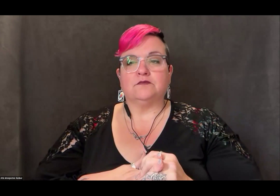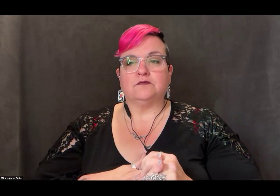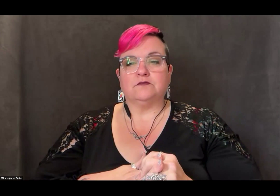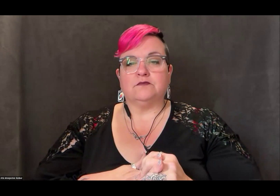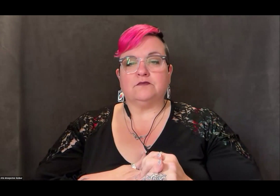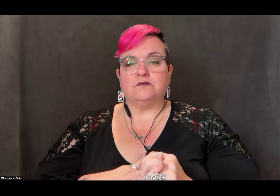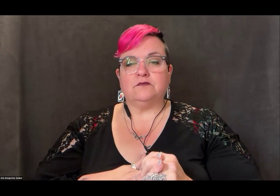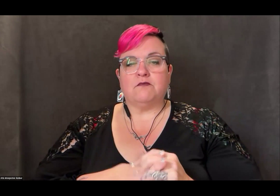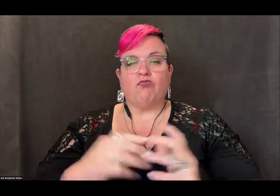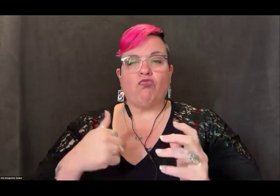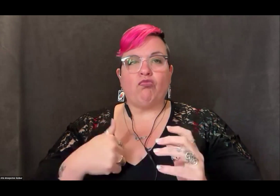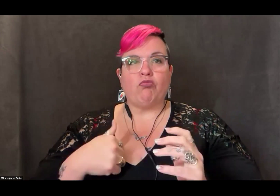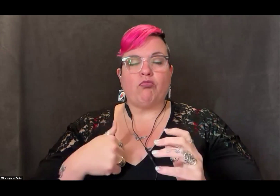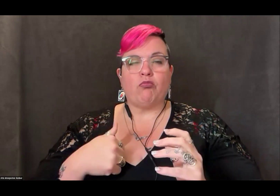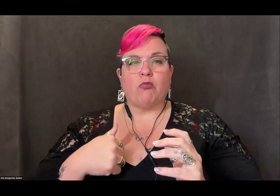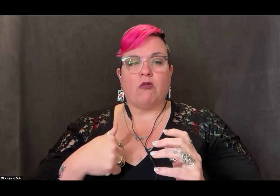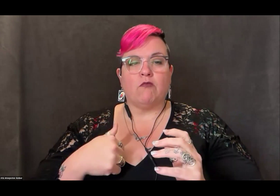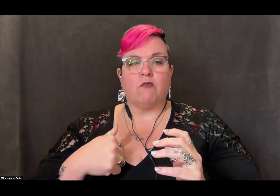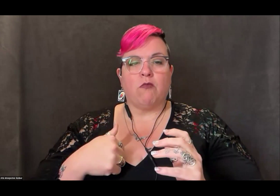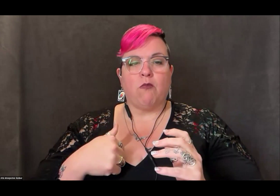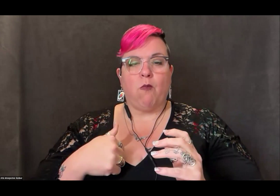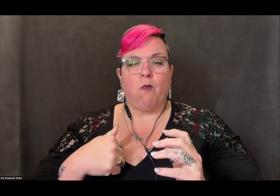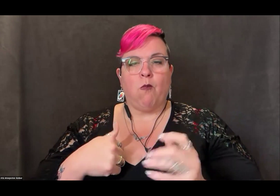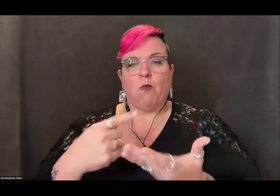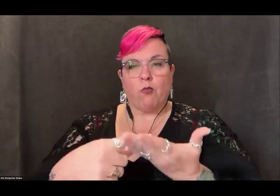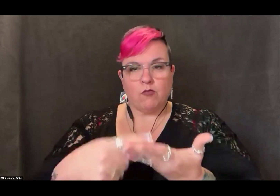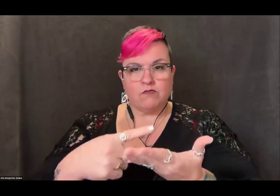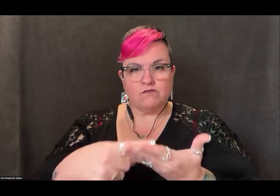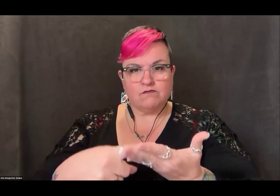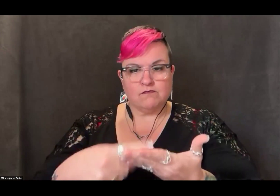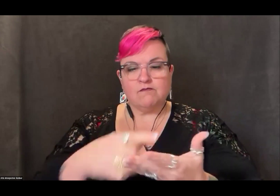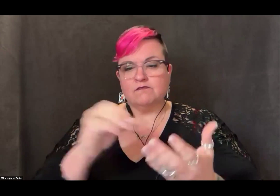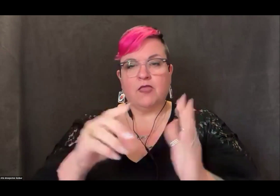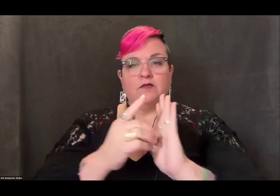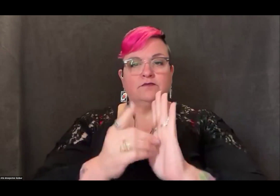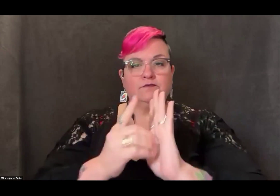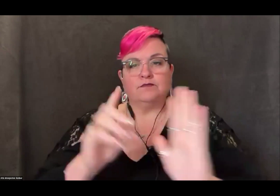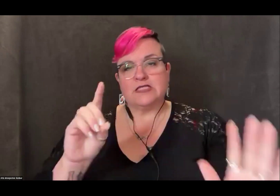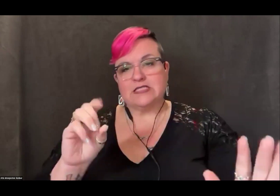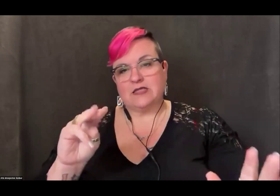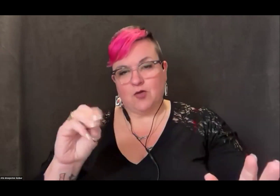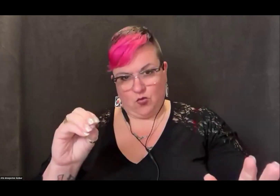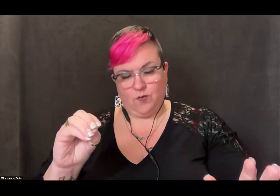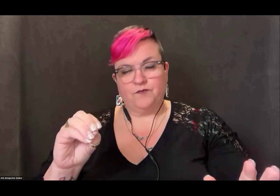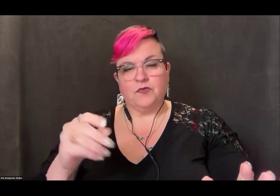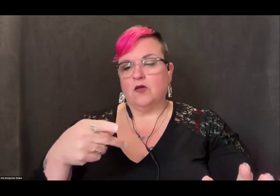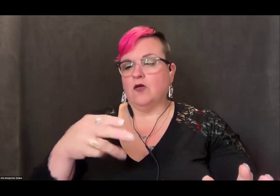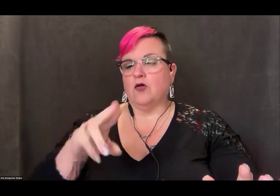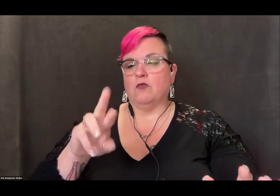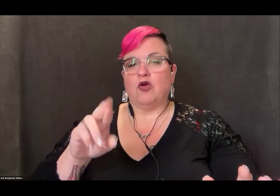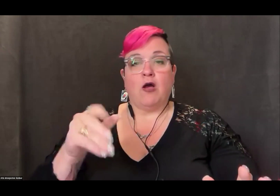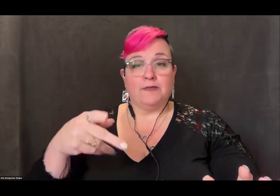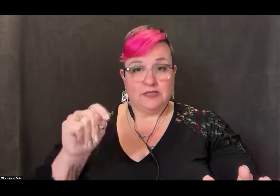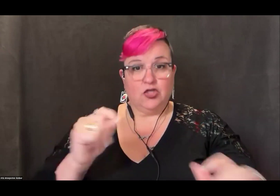I am going to pick up with discussing and demoing some prompts